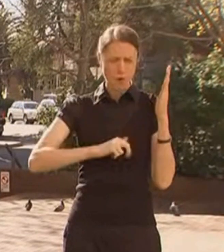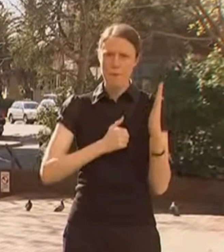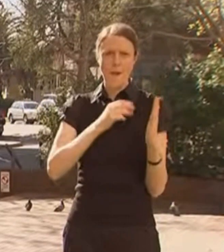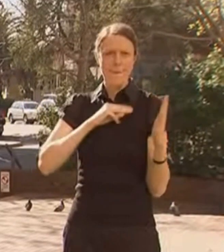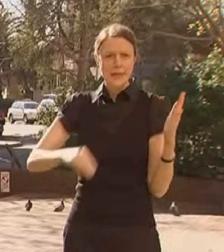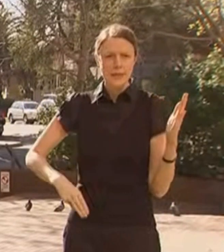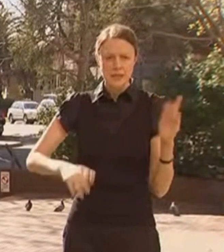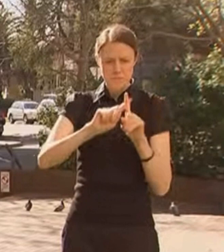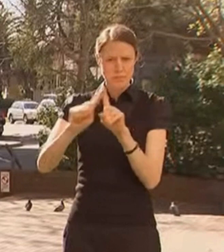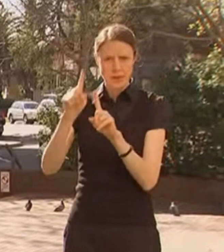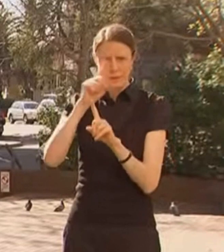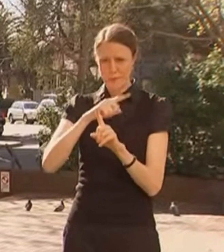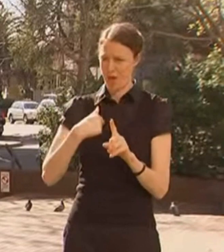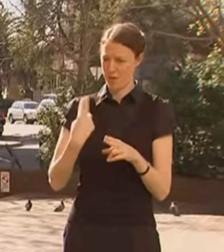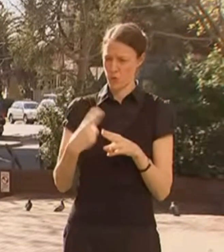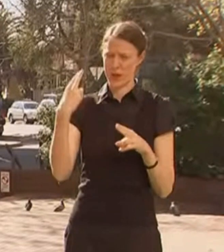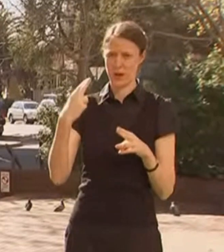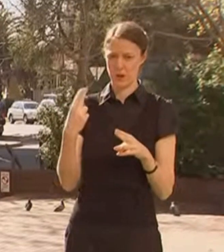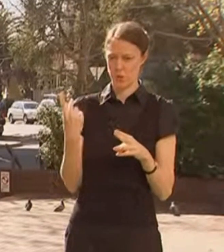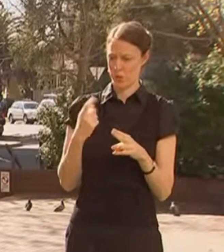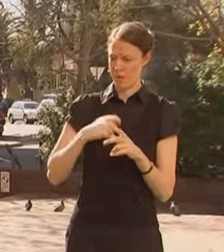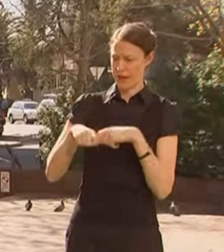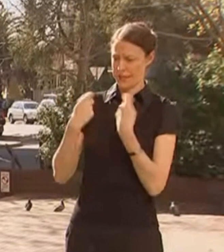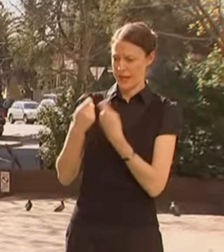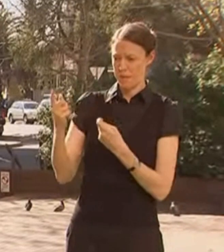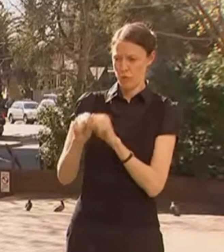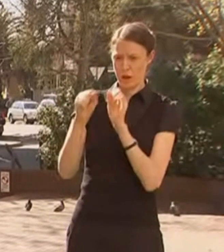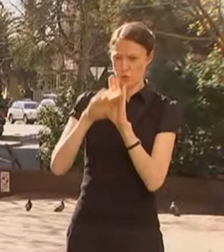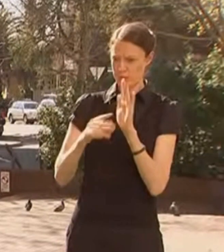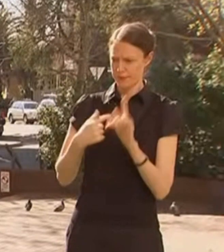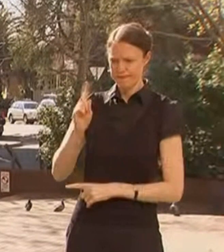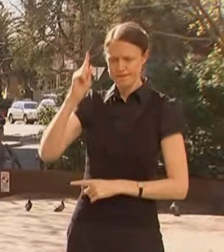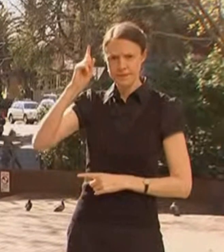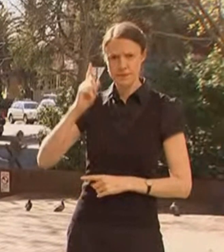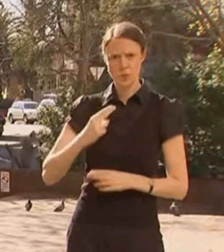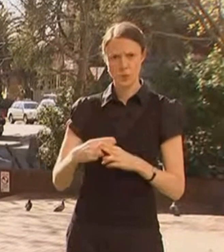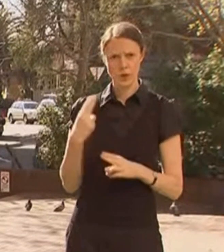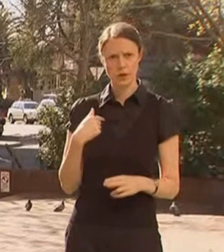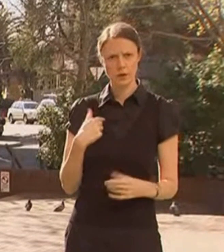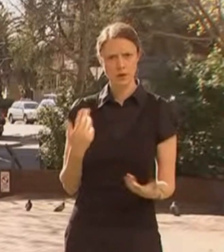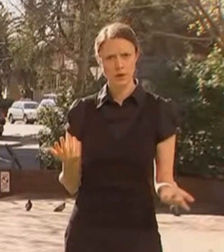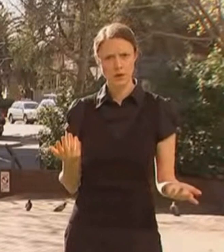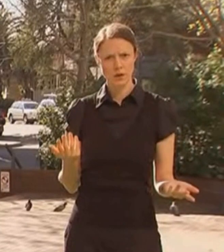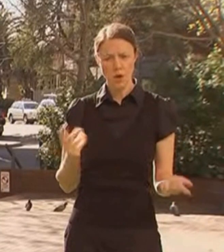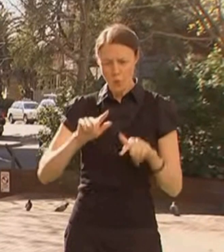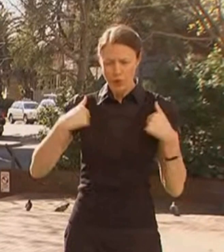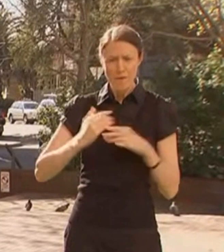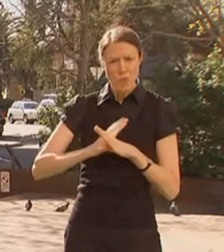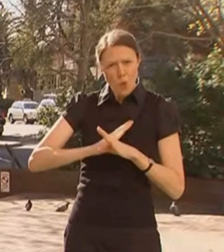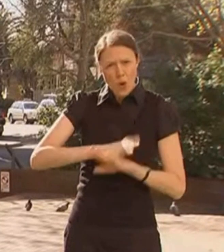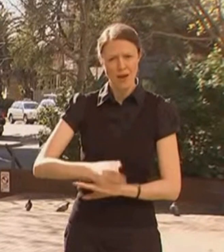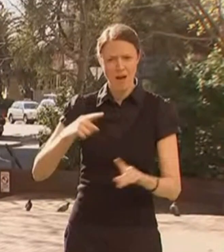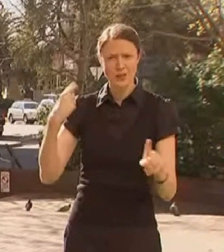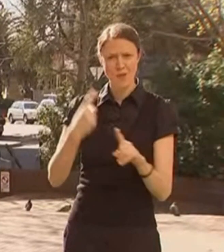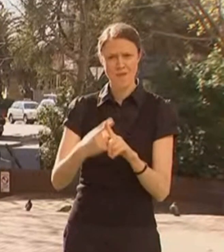gathering together, and it only takes a couple, one or two people to have the virus. That is never anything we agreed to. And if you